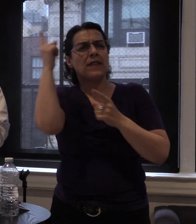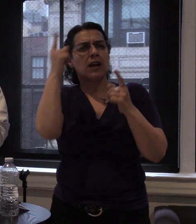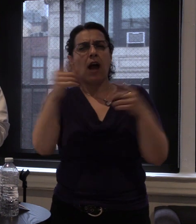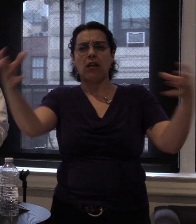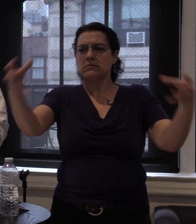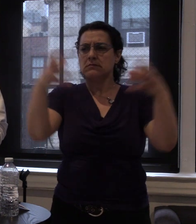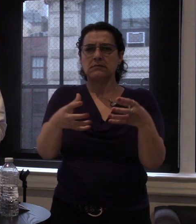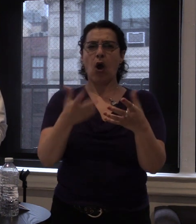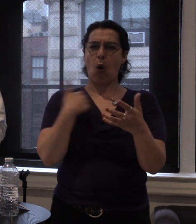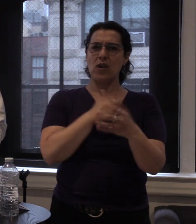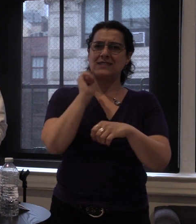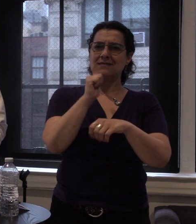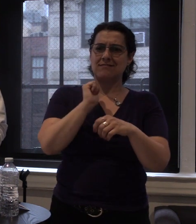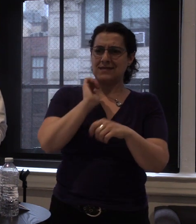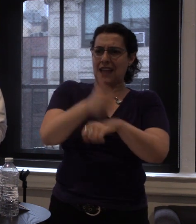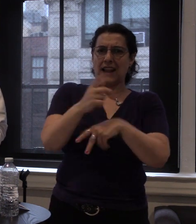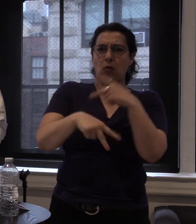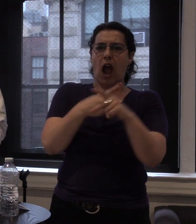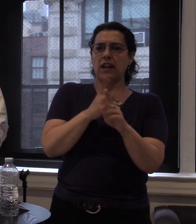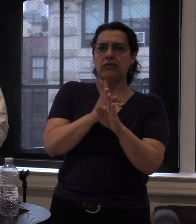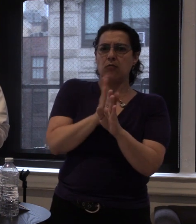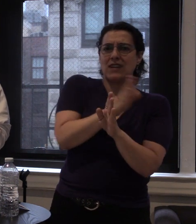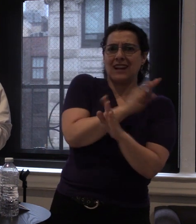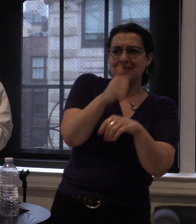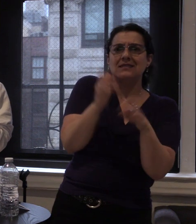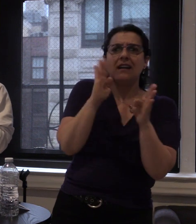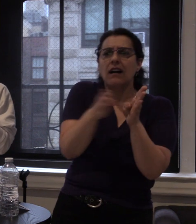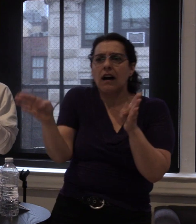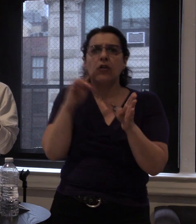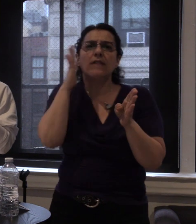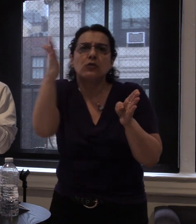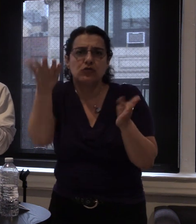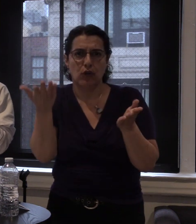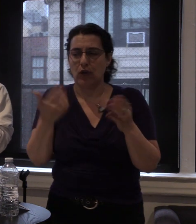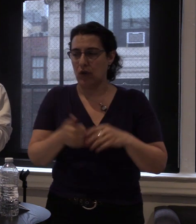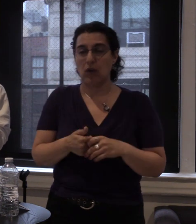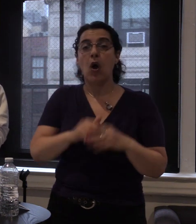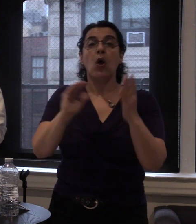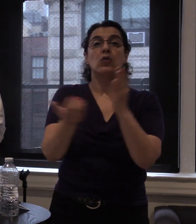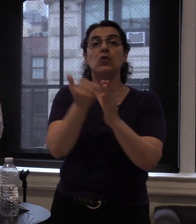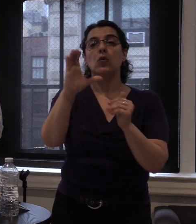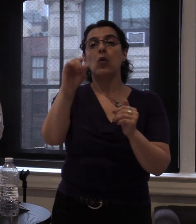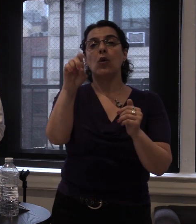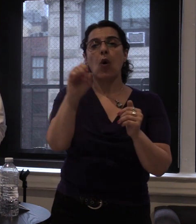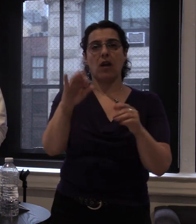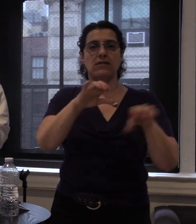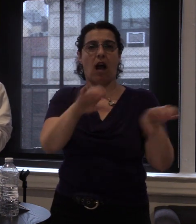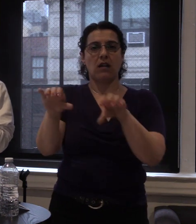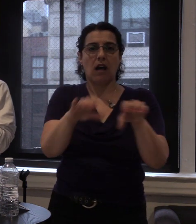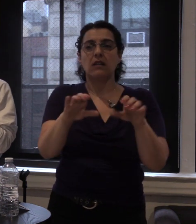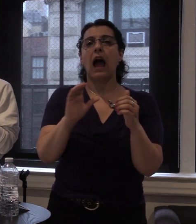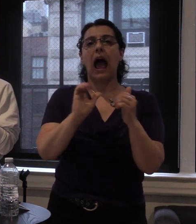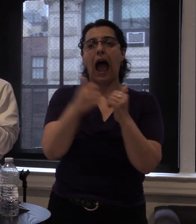are the precedents that we could set for the future conferences? What is the new code of conduct? How can